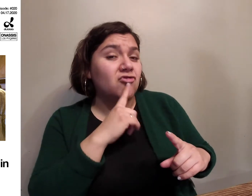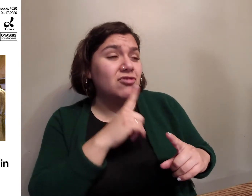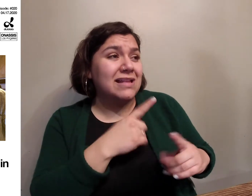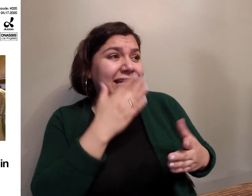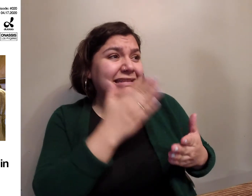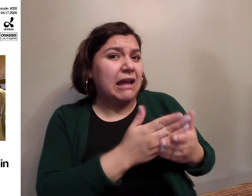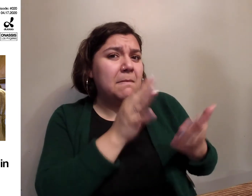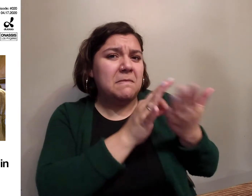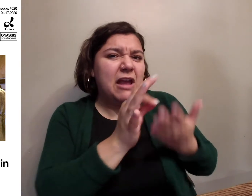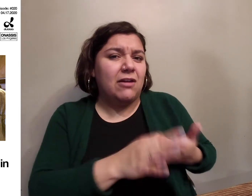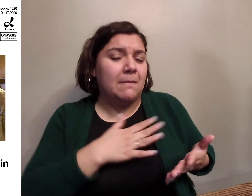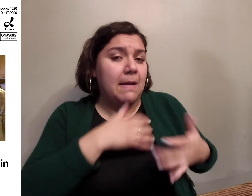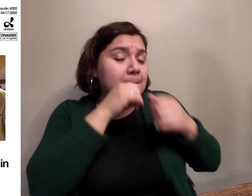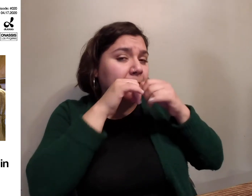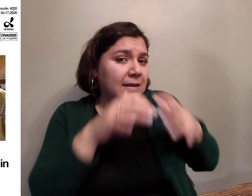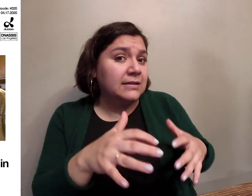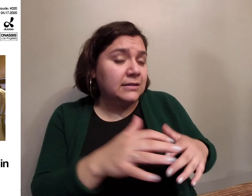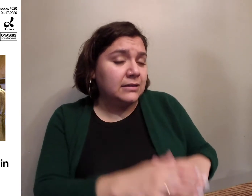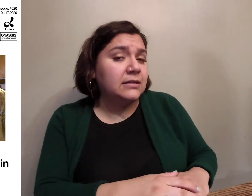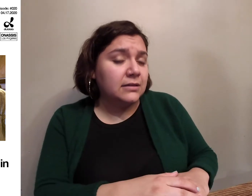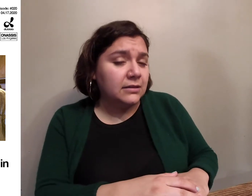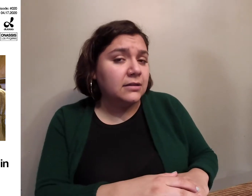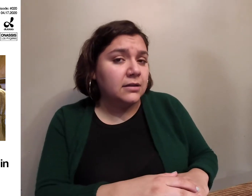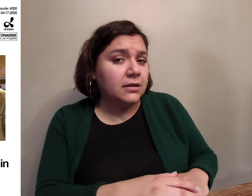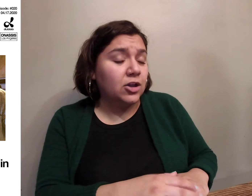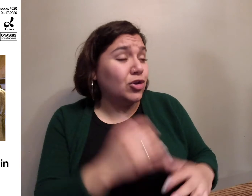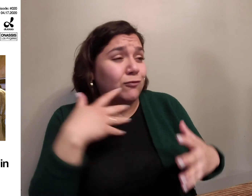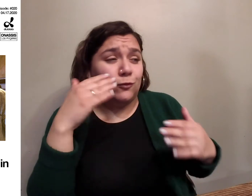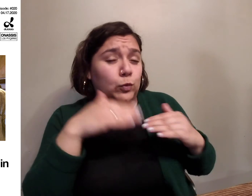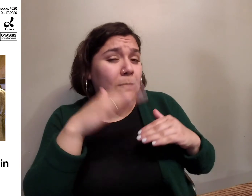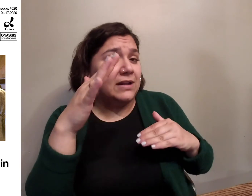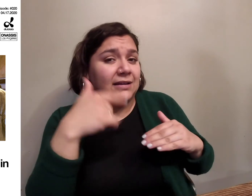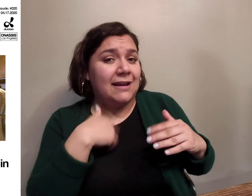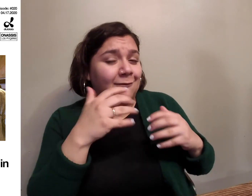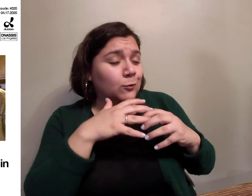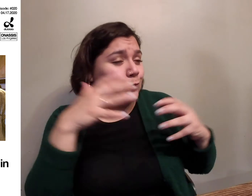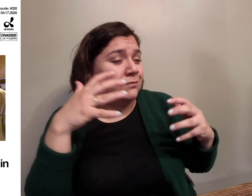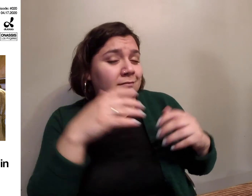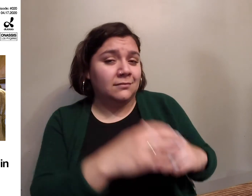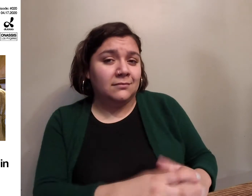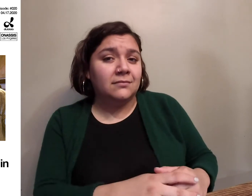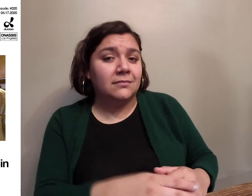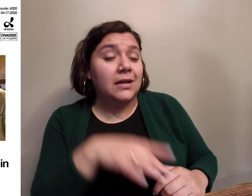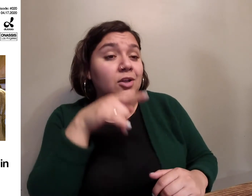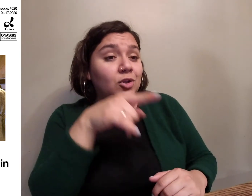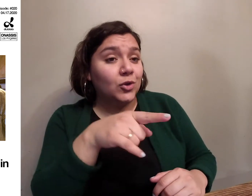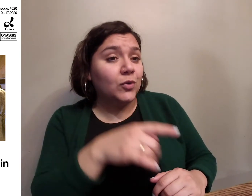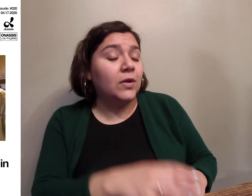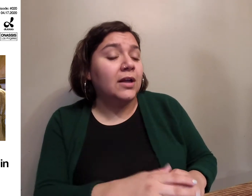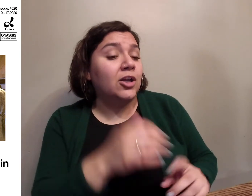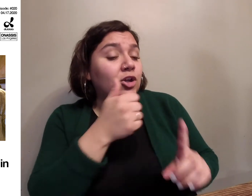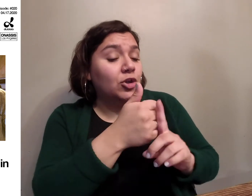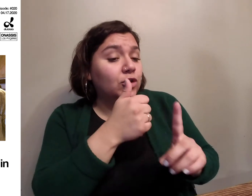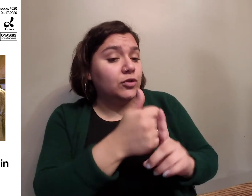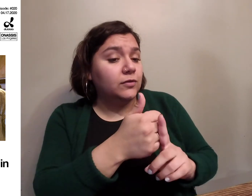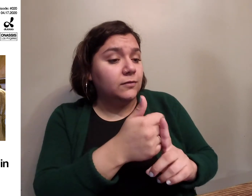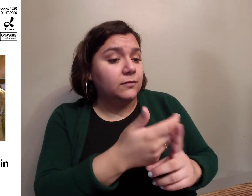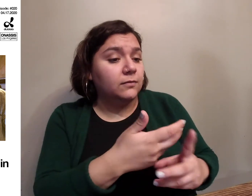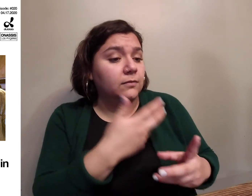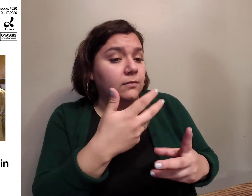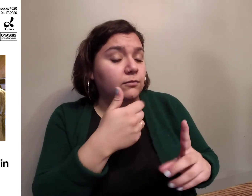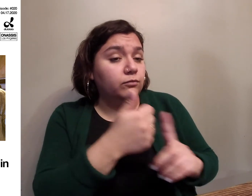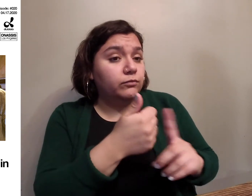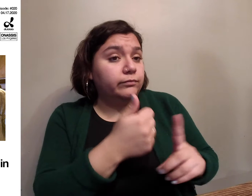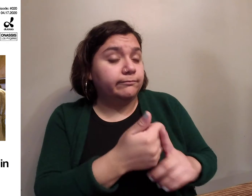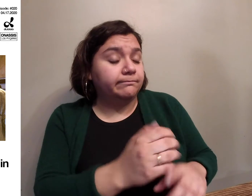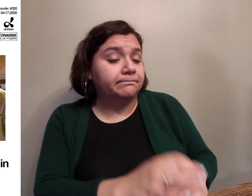they're just too many. And you yourself have delved in your work.